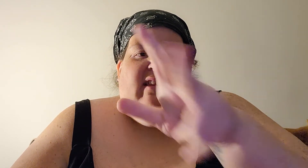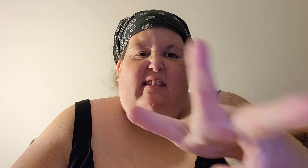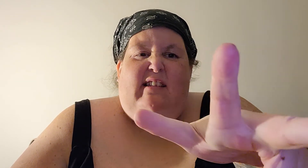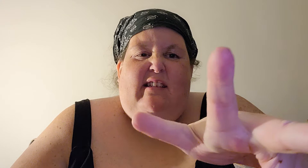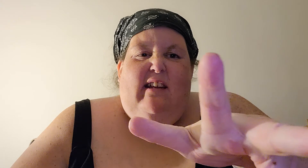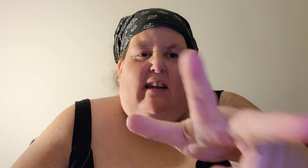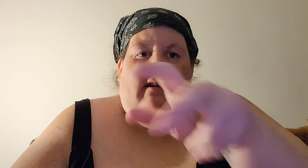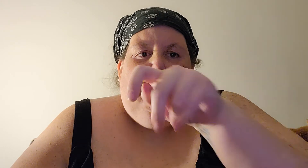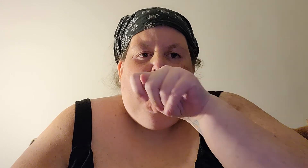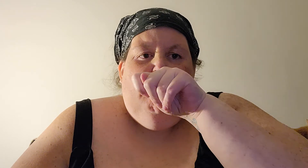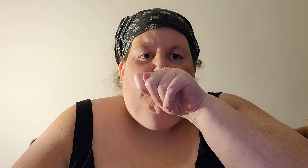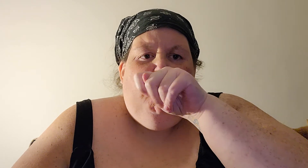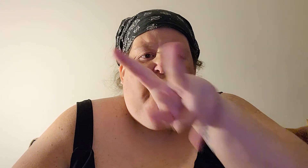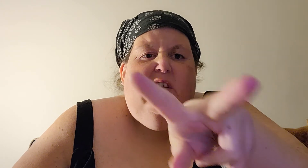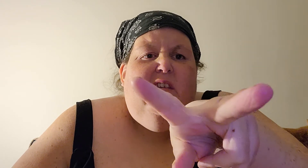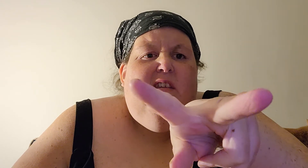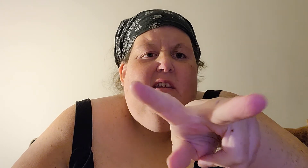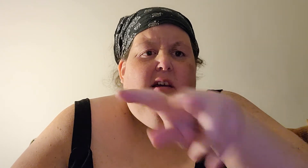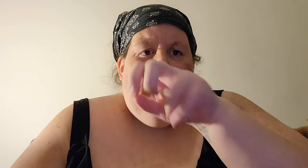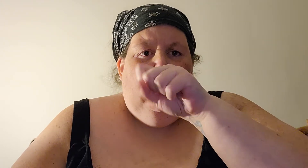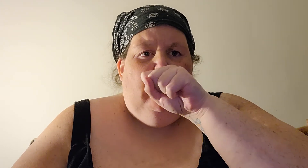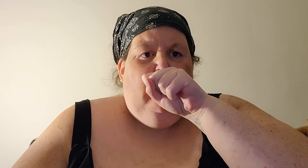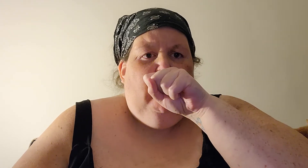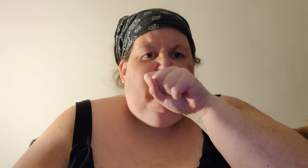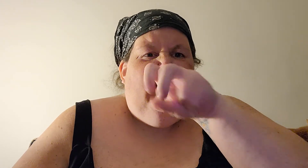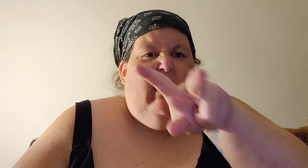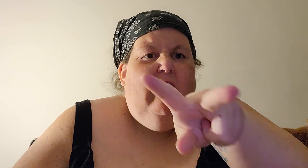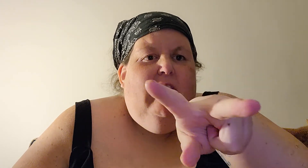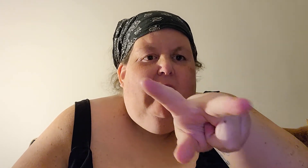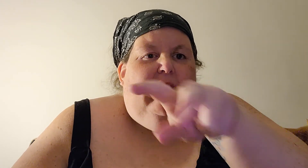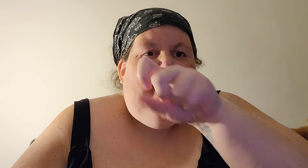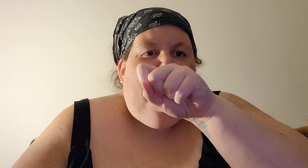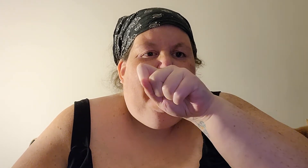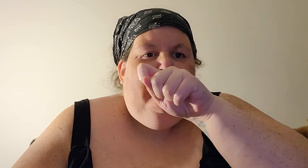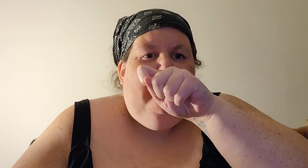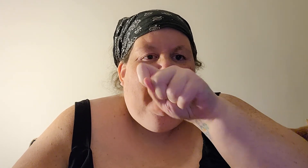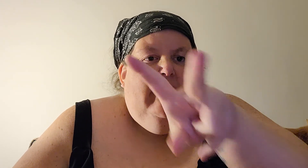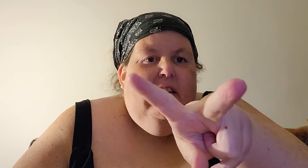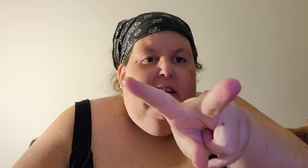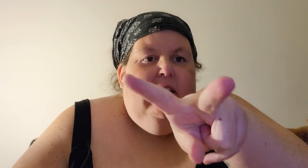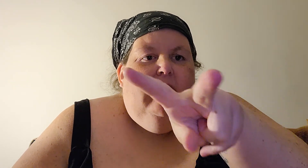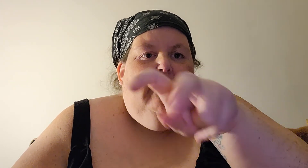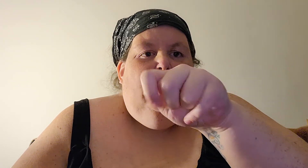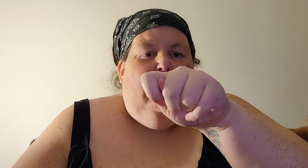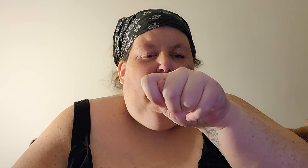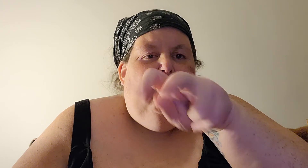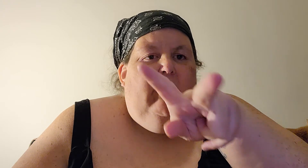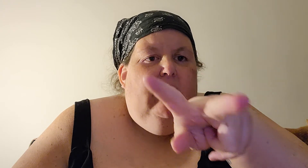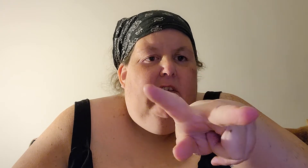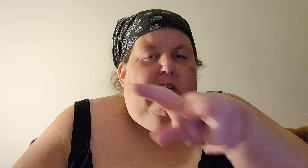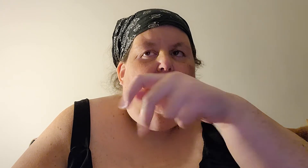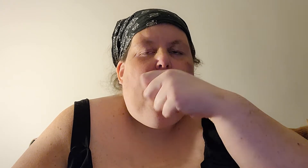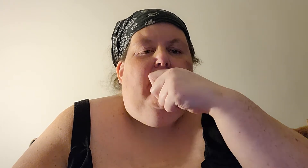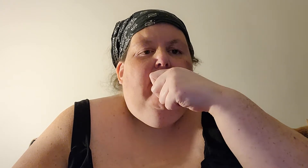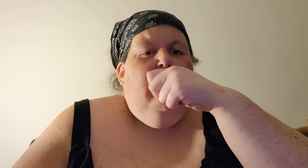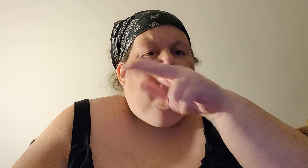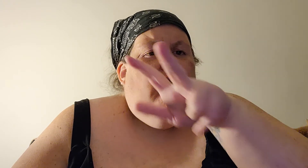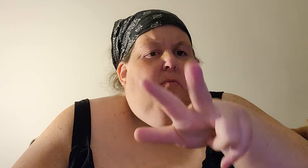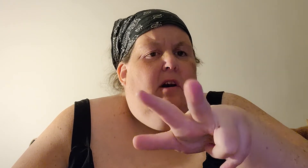that's a snake. You know how with the tongue, like, you know, the V in the tongue, but don't mark